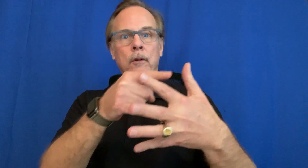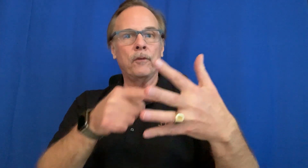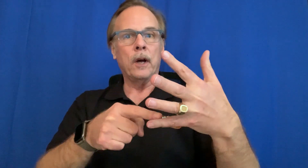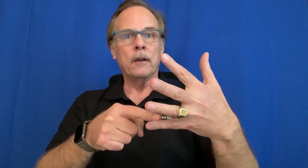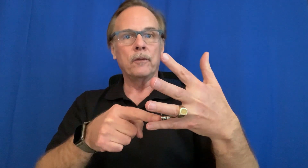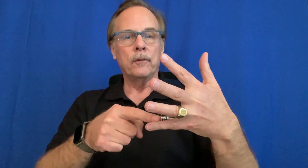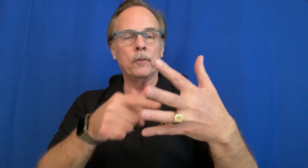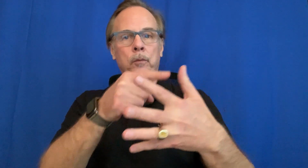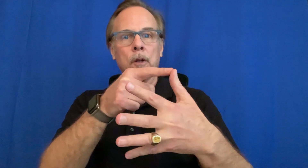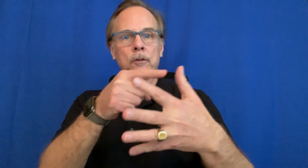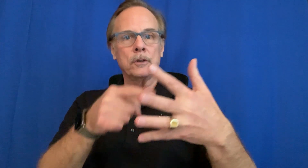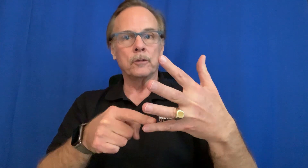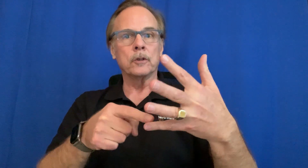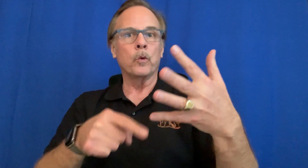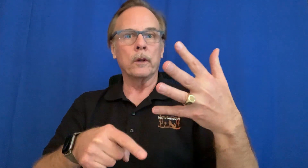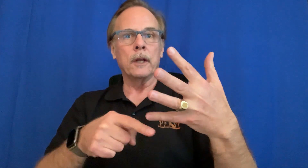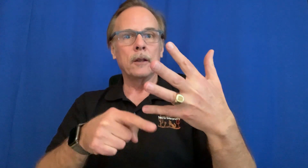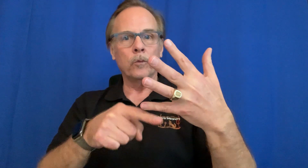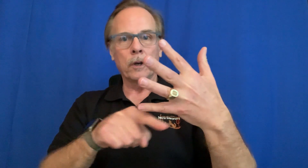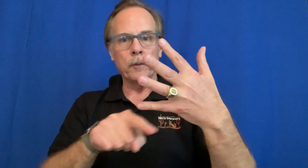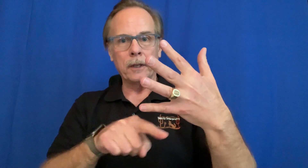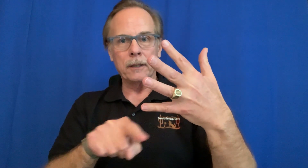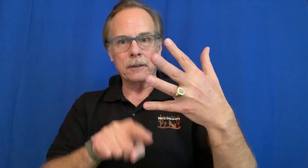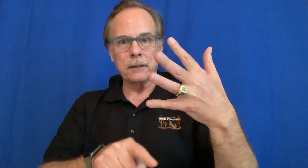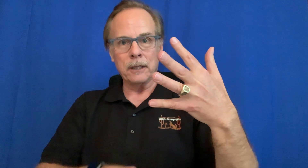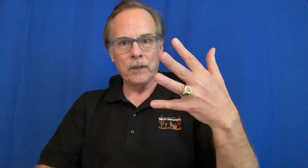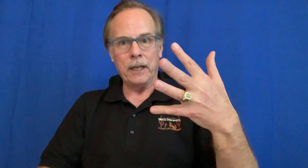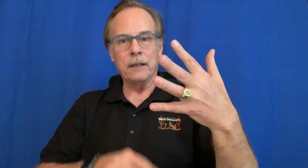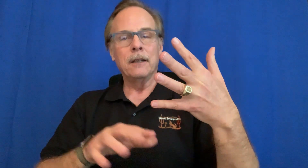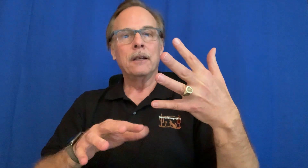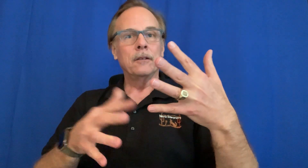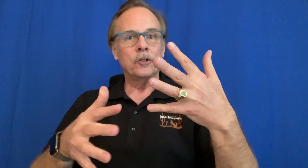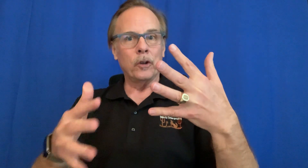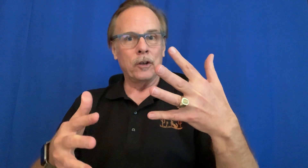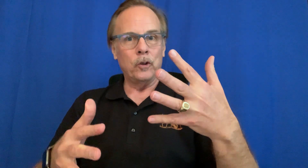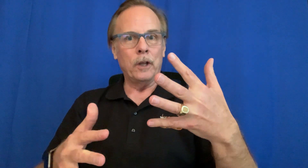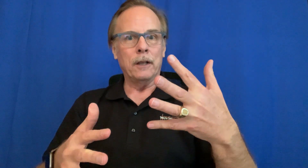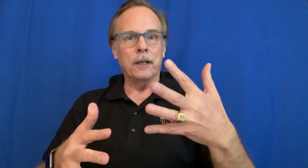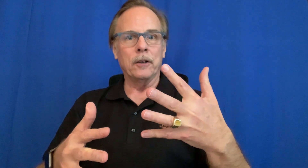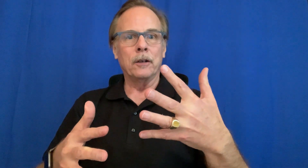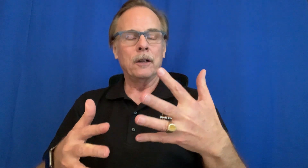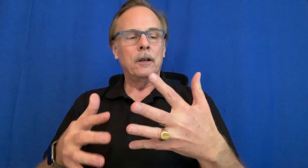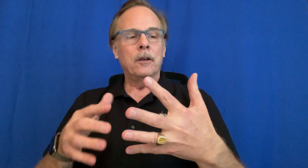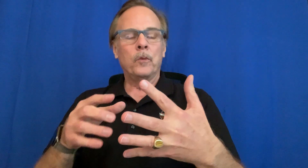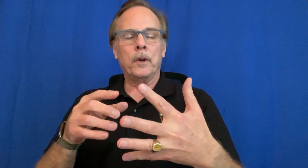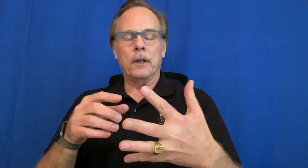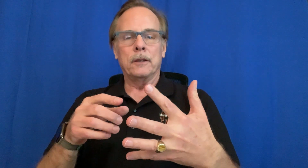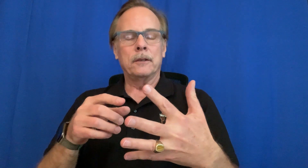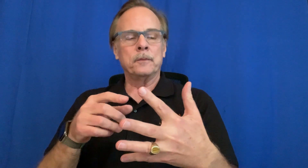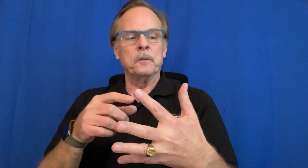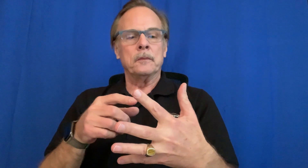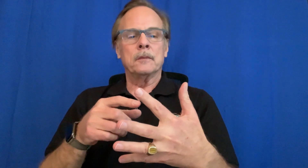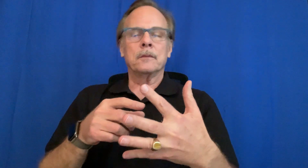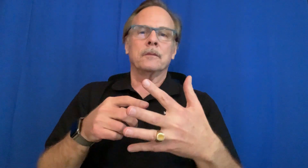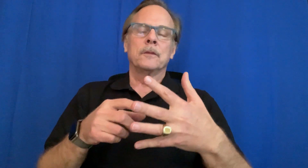of 5 brothers and sisters, more than that, then we're coming down to 6, 7, 8. I'll show you how to do that later. But